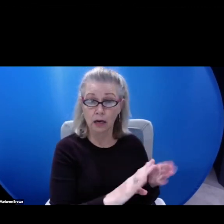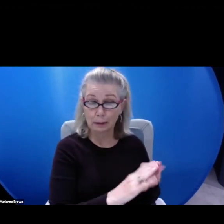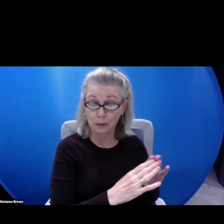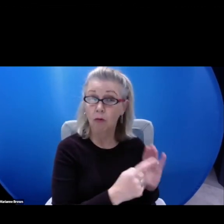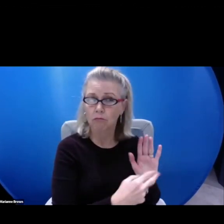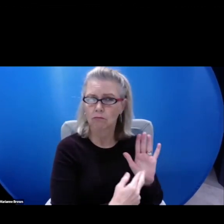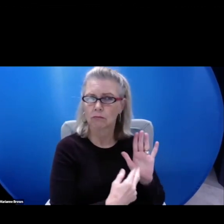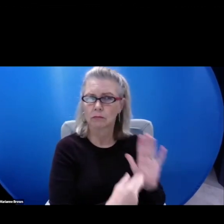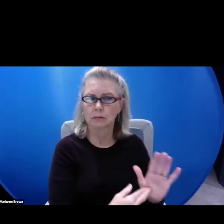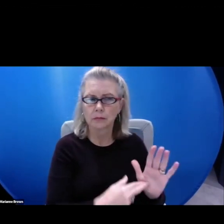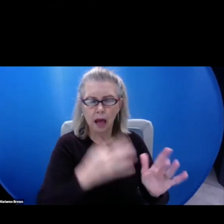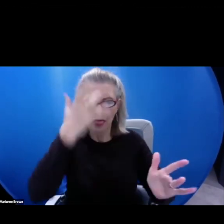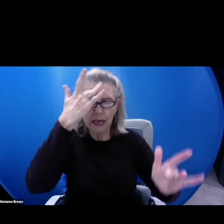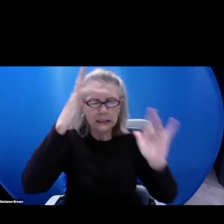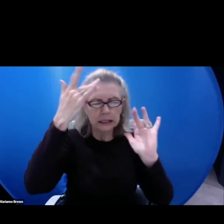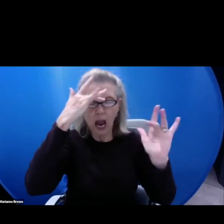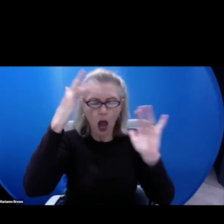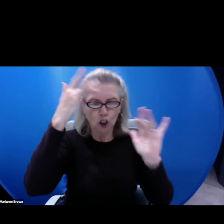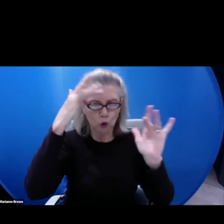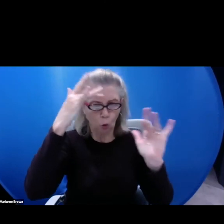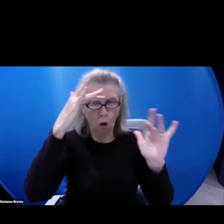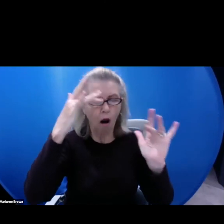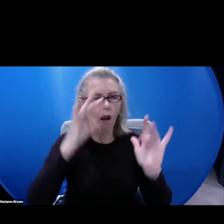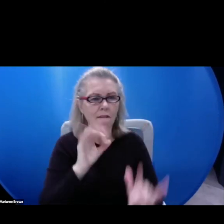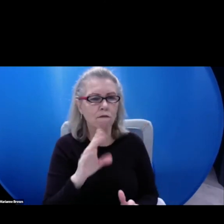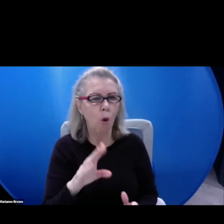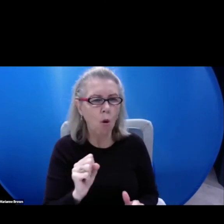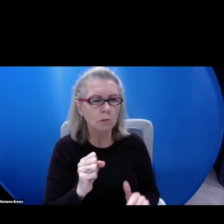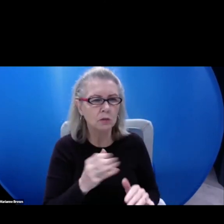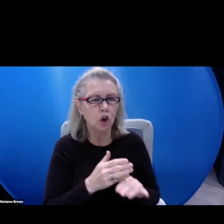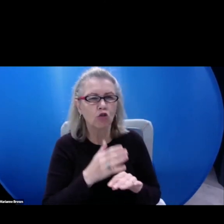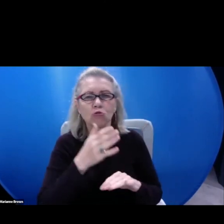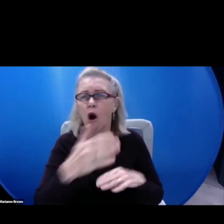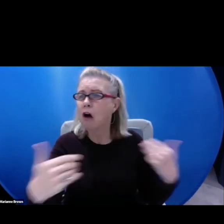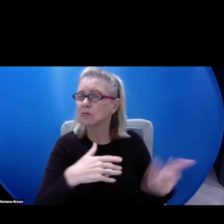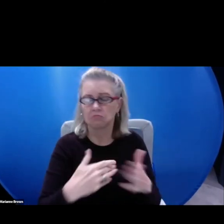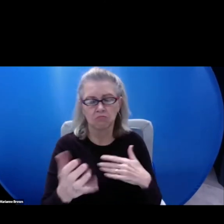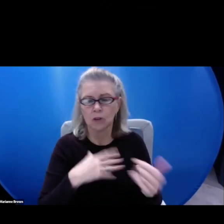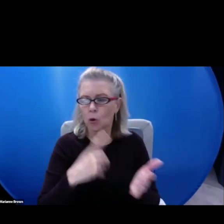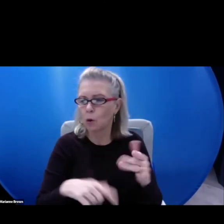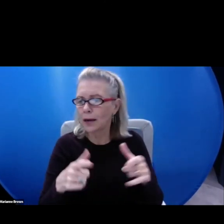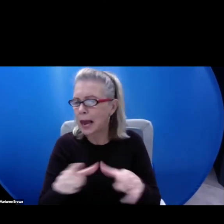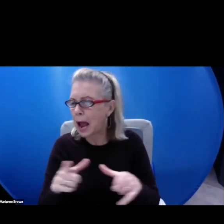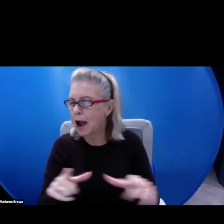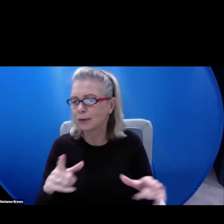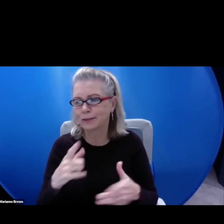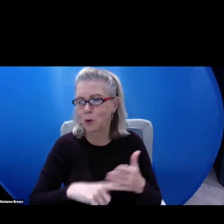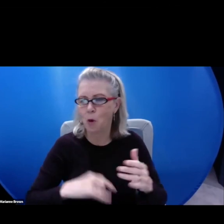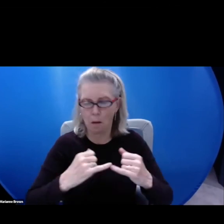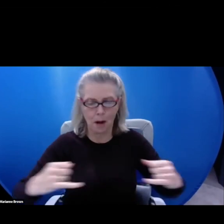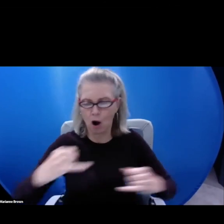represented intellectual homes across national and language boundaries in a Europe that